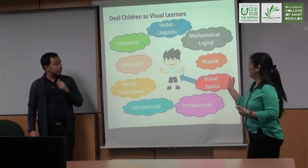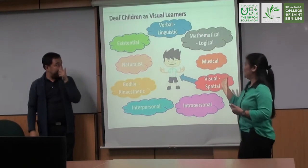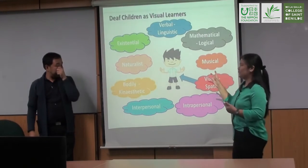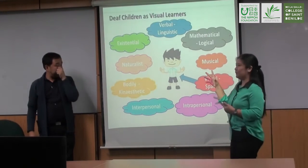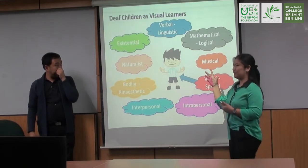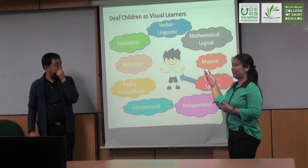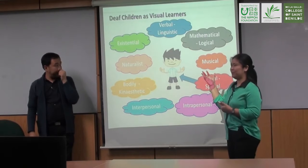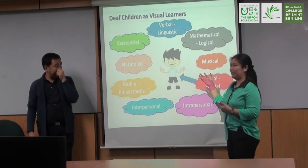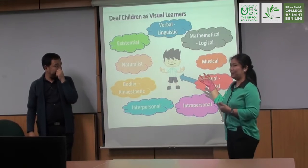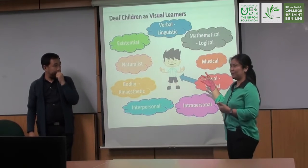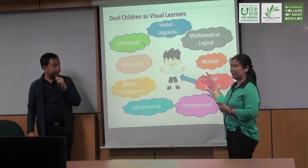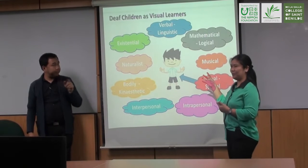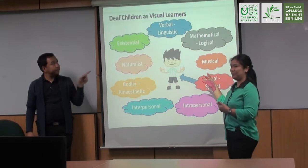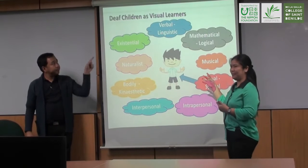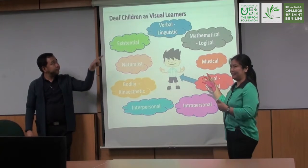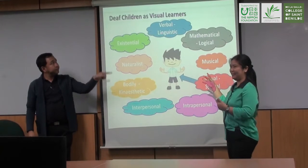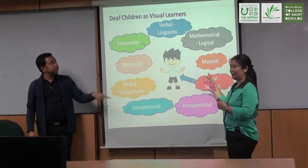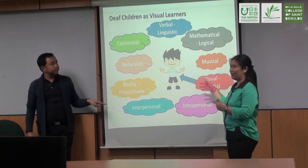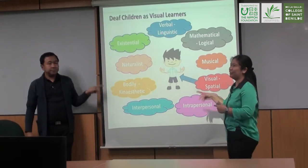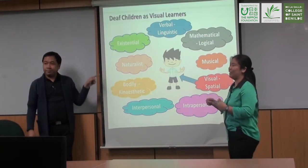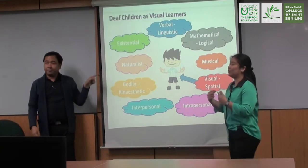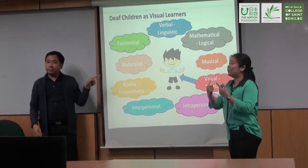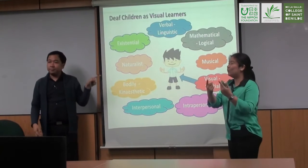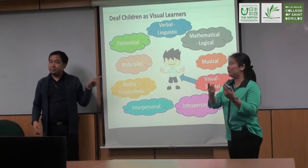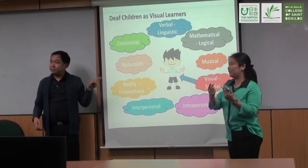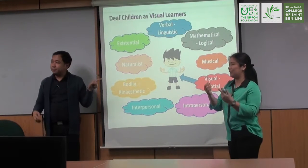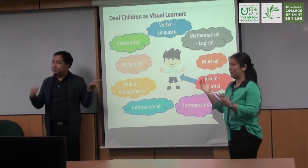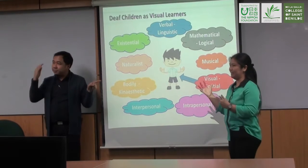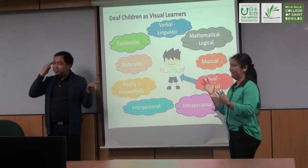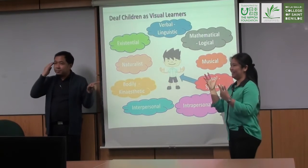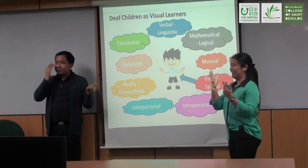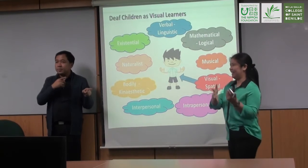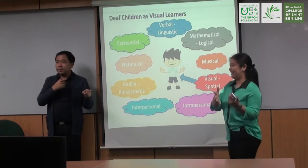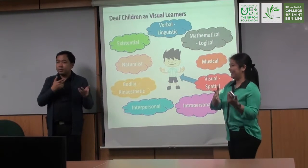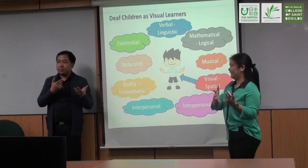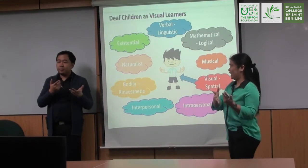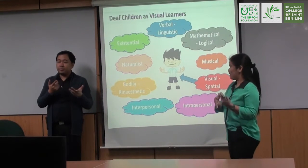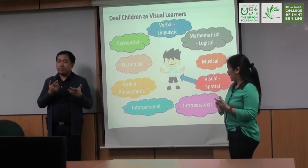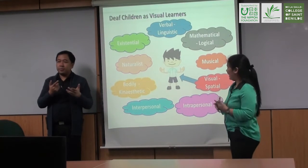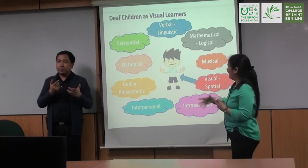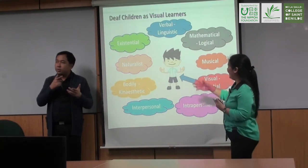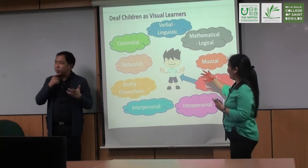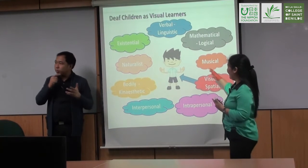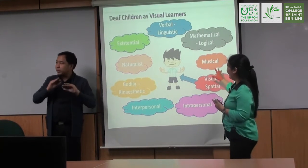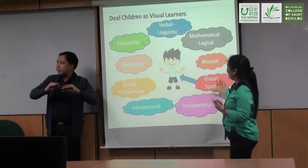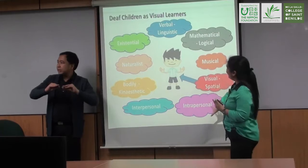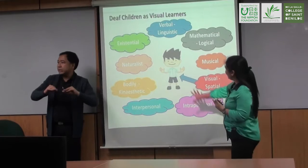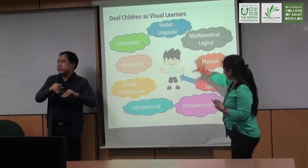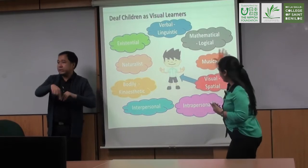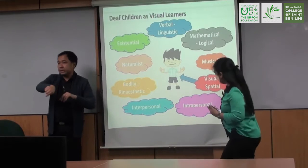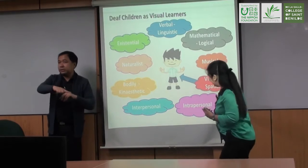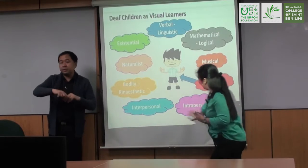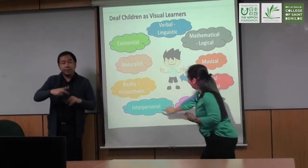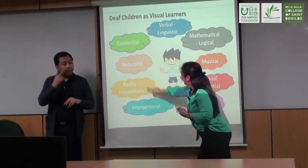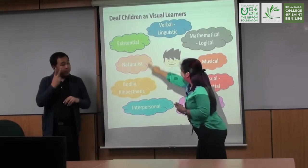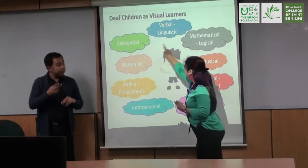Yan. So we know already what will be taught, then who will be teaching. Okay. So as